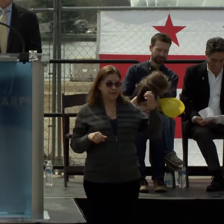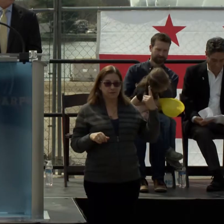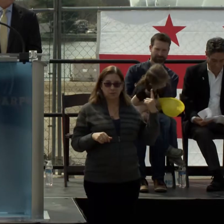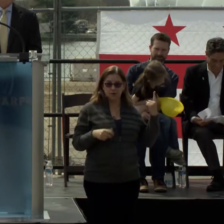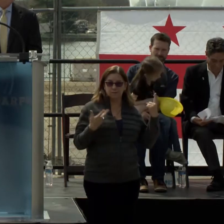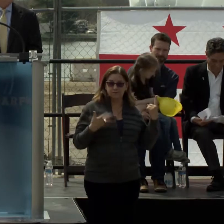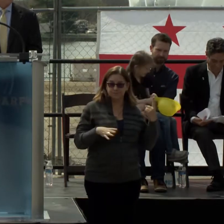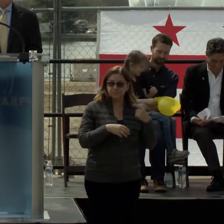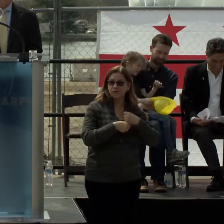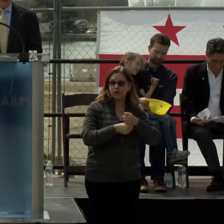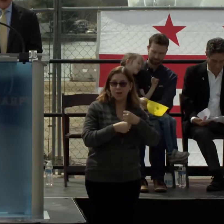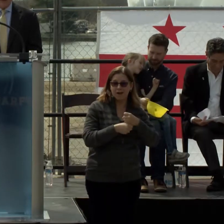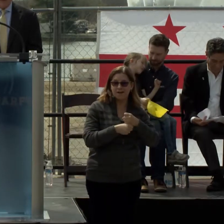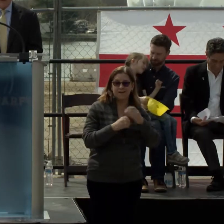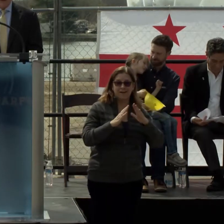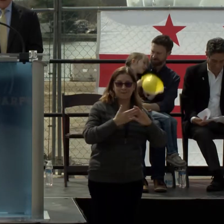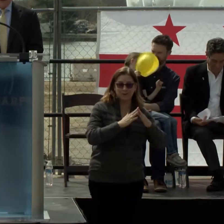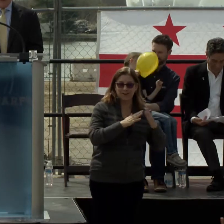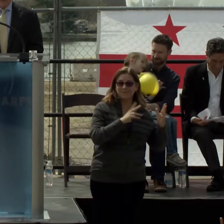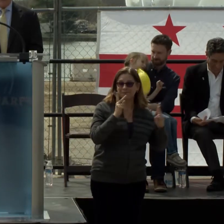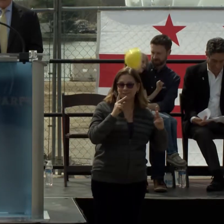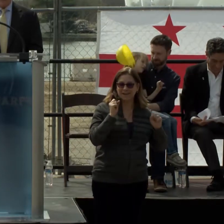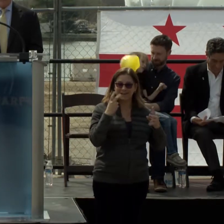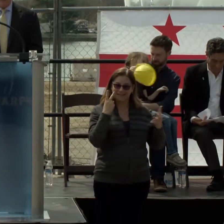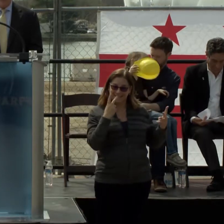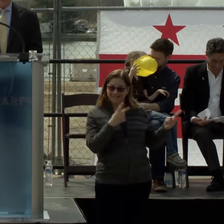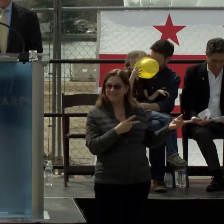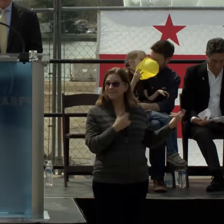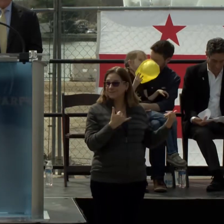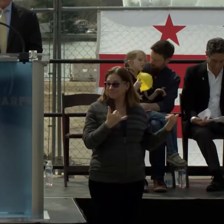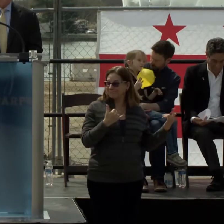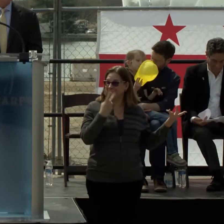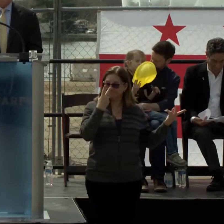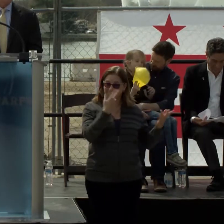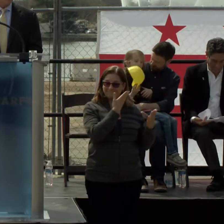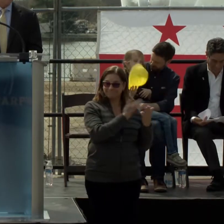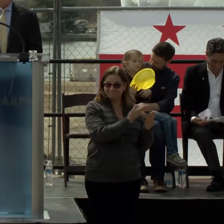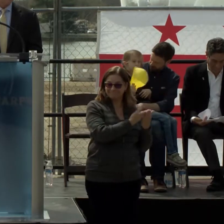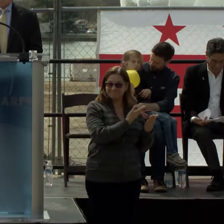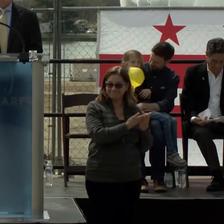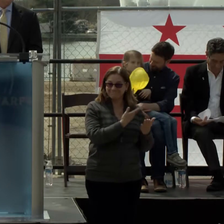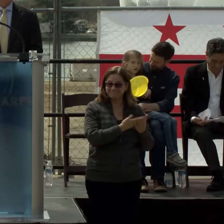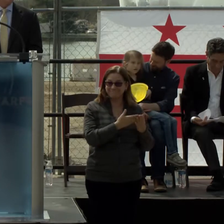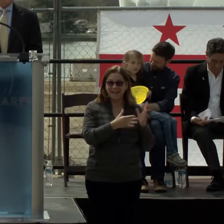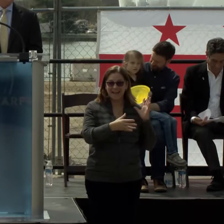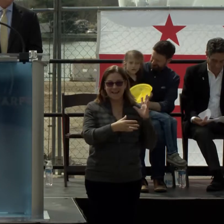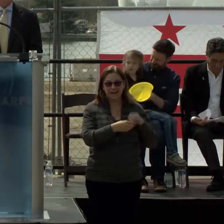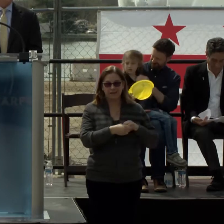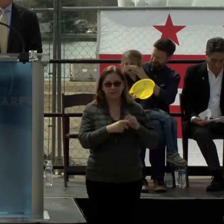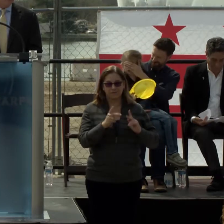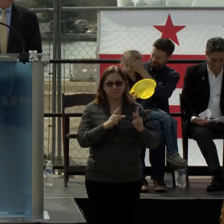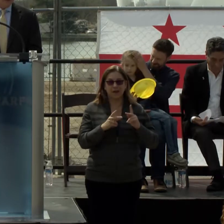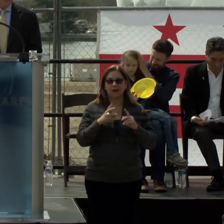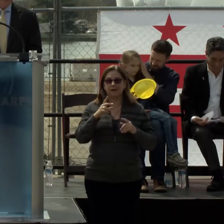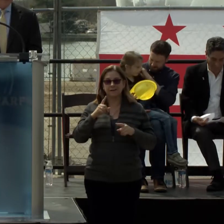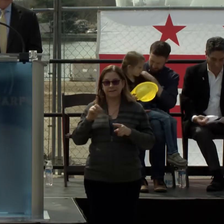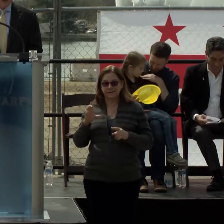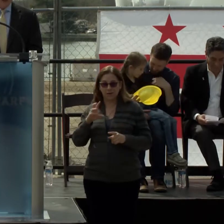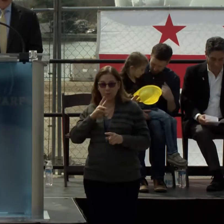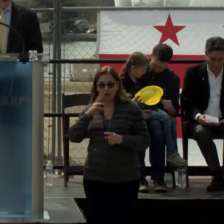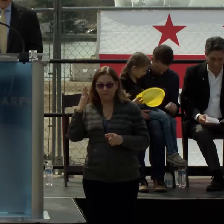that's demonstrated here today. It has connected the people of D.C. to our waterfront and is shared by